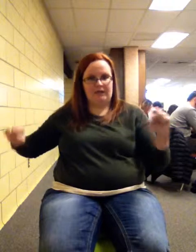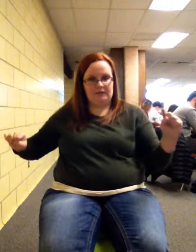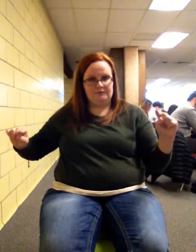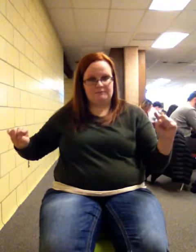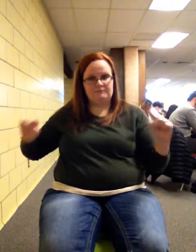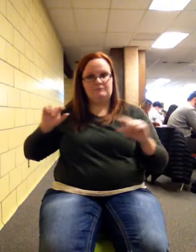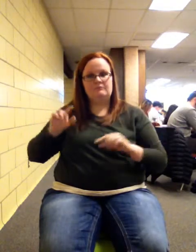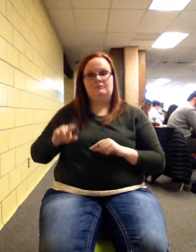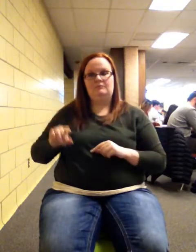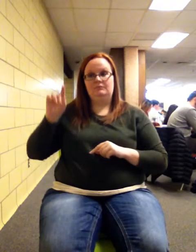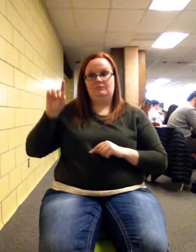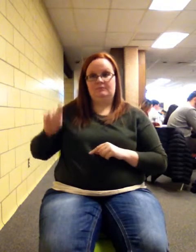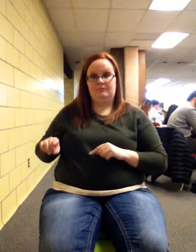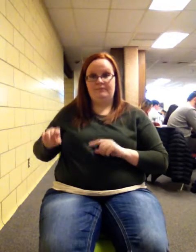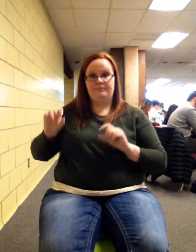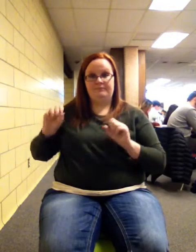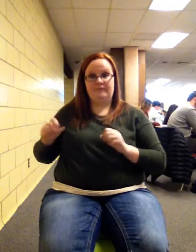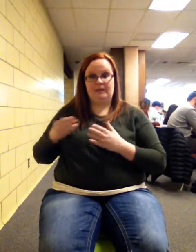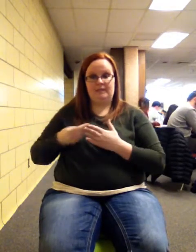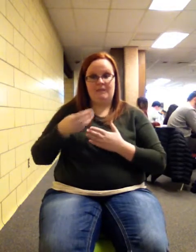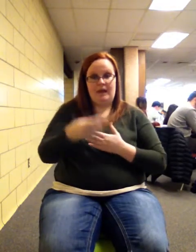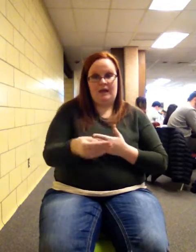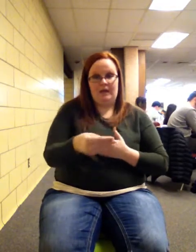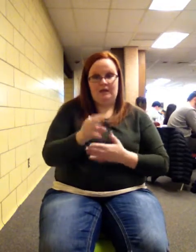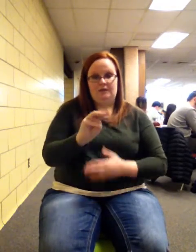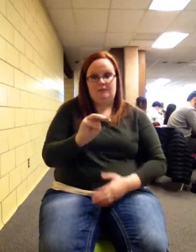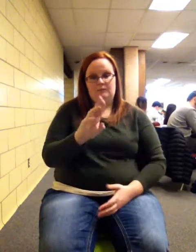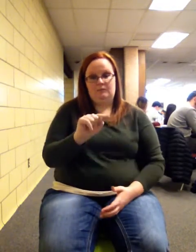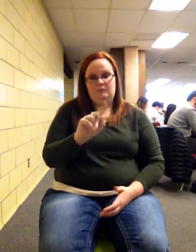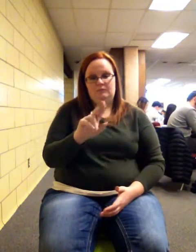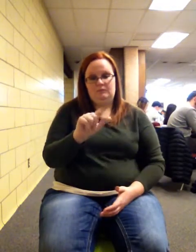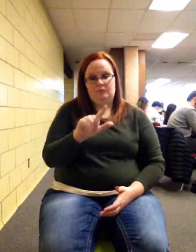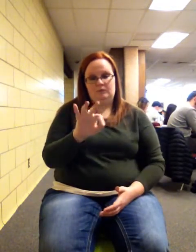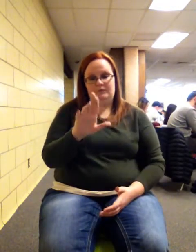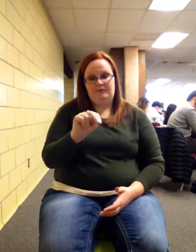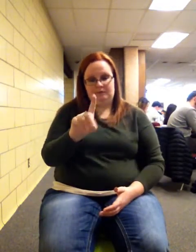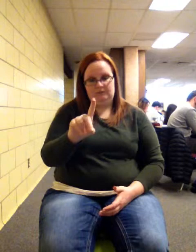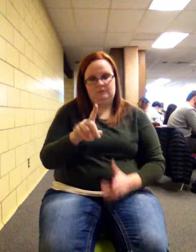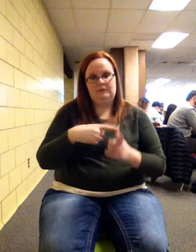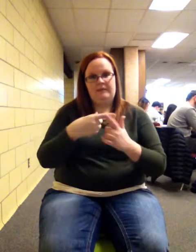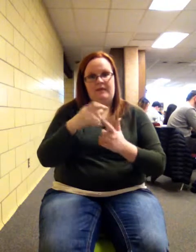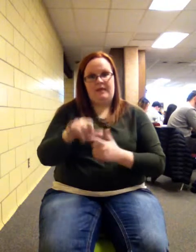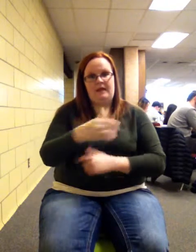mutual fund then that has the power to go out and buy stocks and bonds in a bunch of different